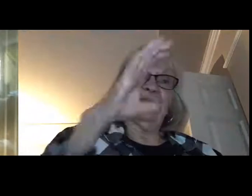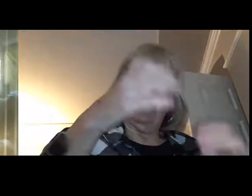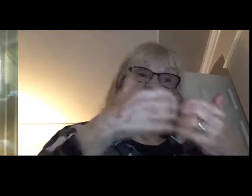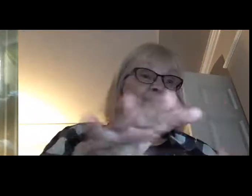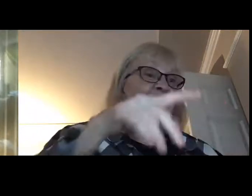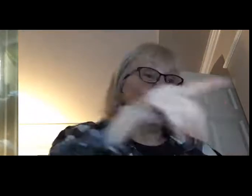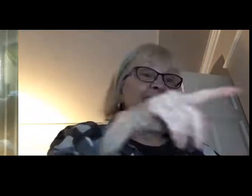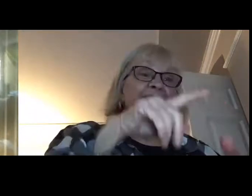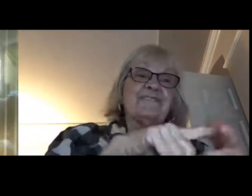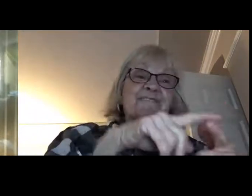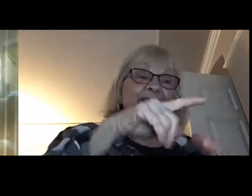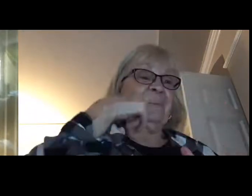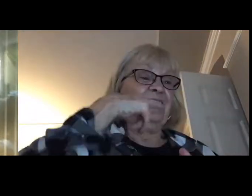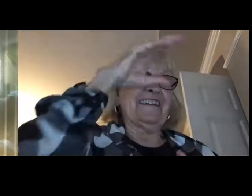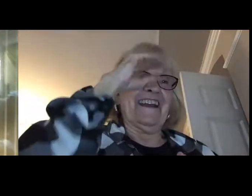guy.